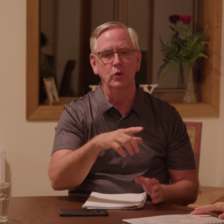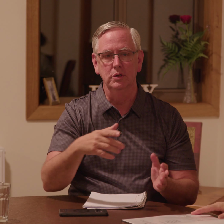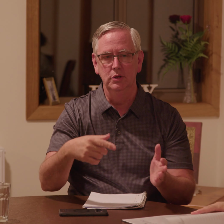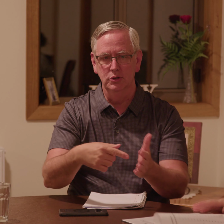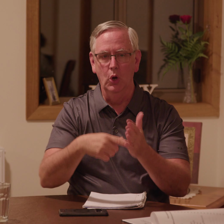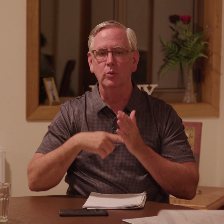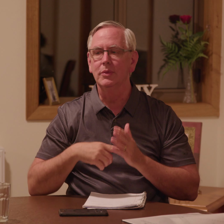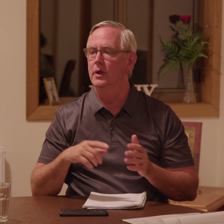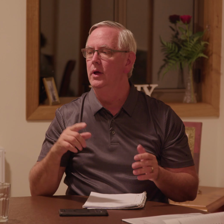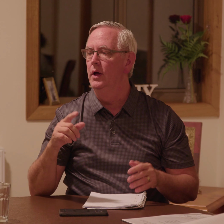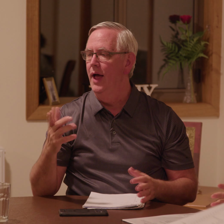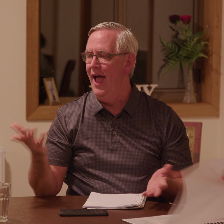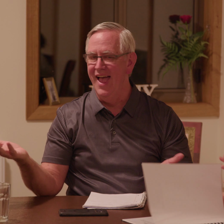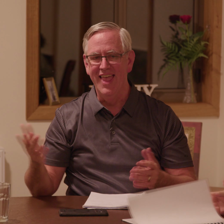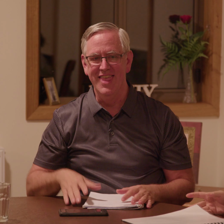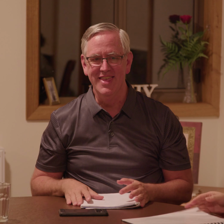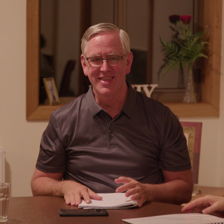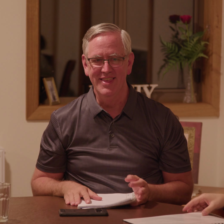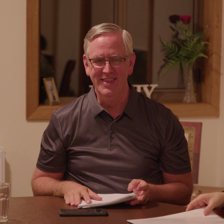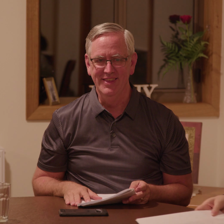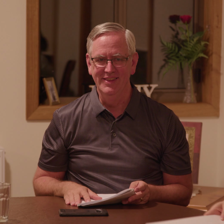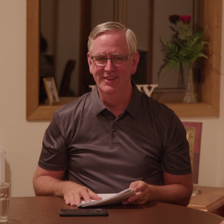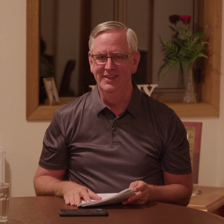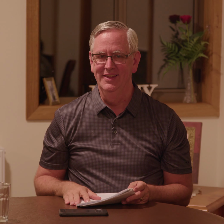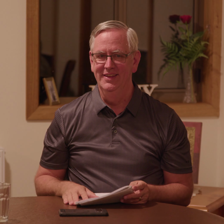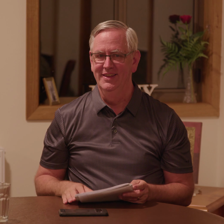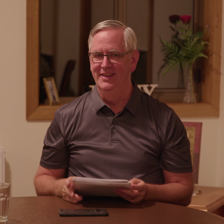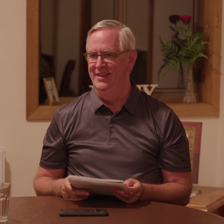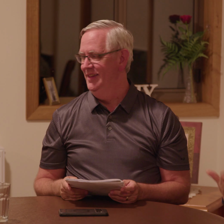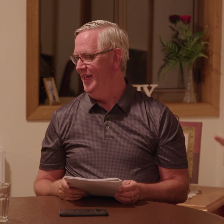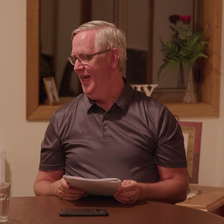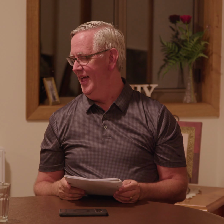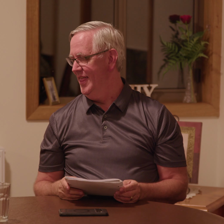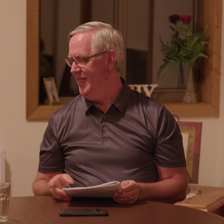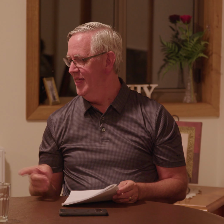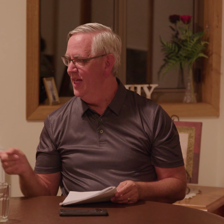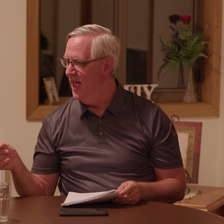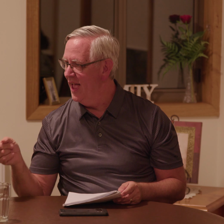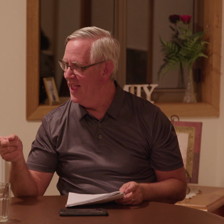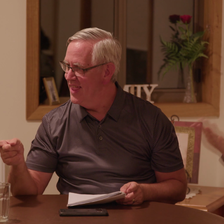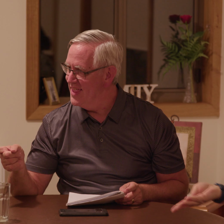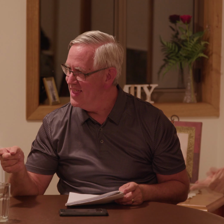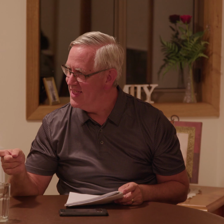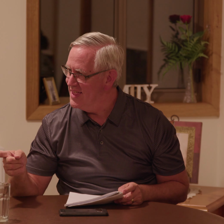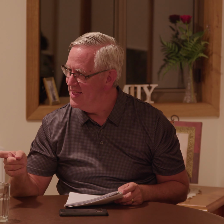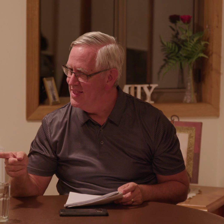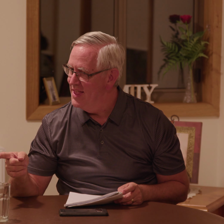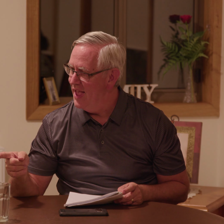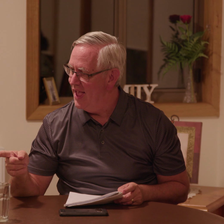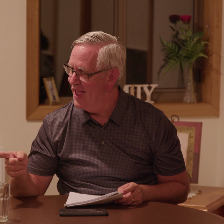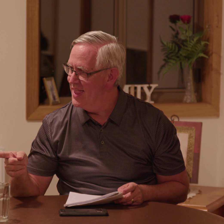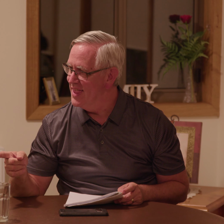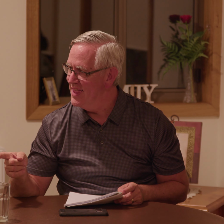Your homework. I want you to show me. Where did Timothy go? In the front page, have the ABC.